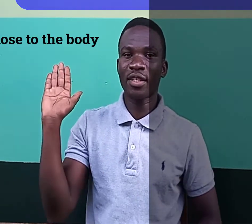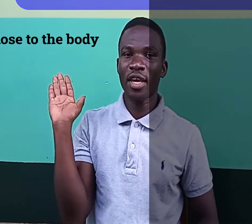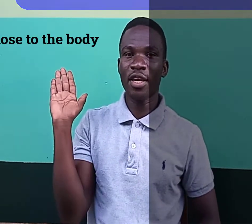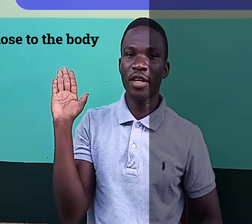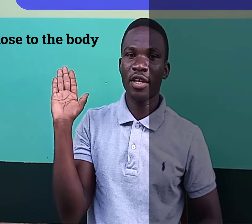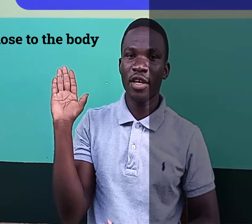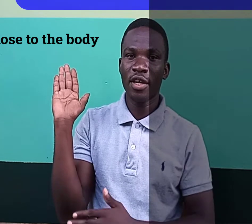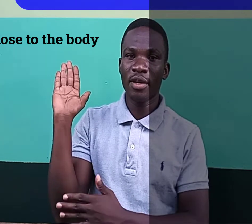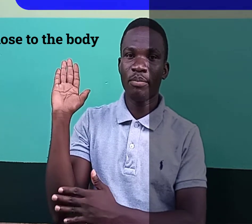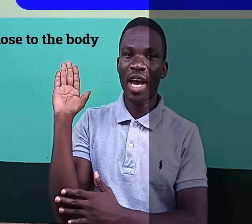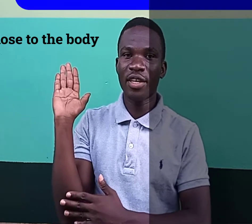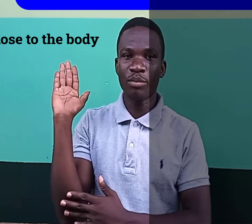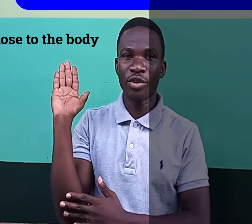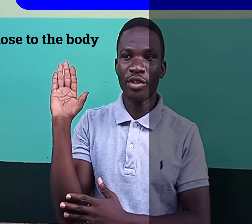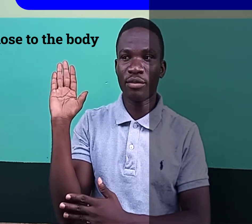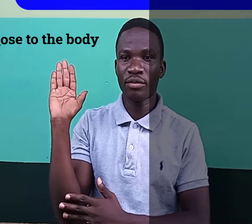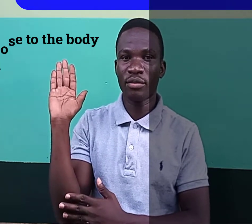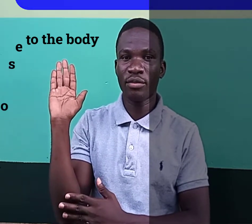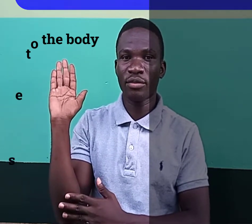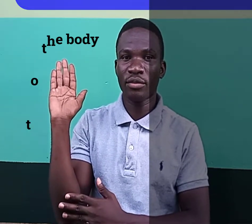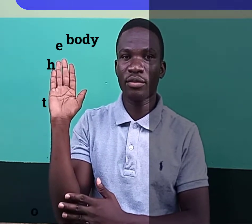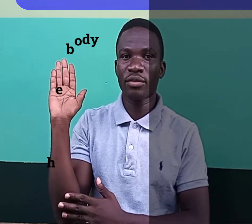stay by the body.